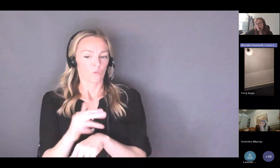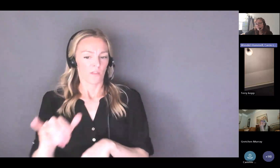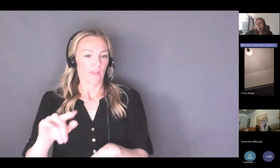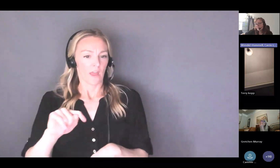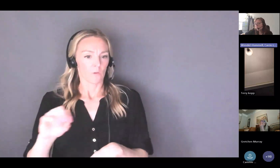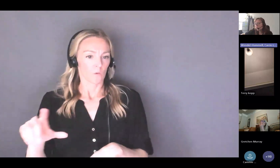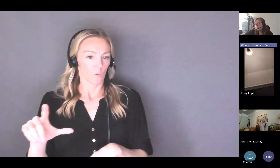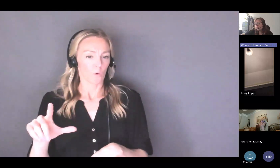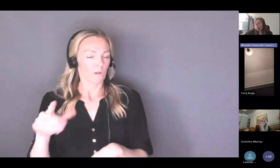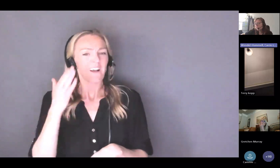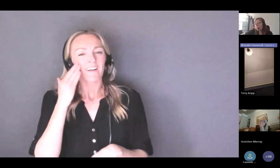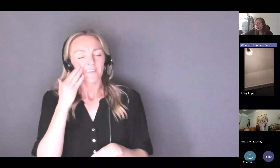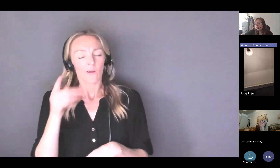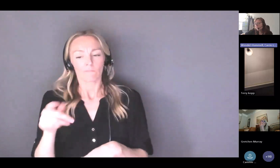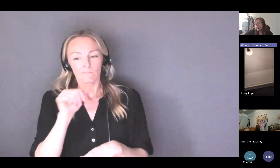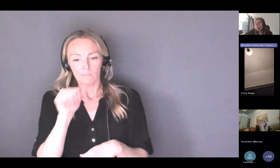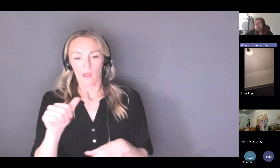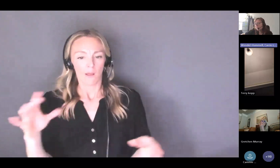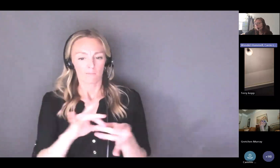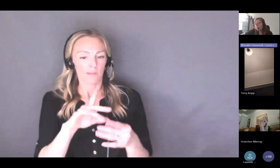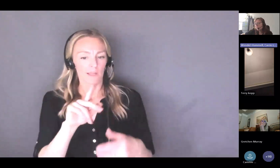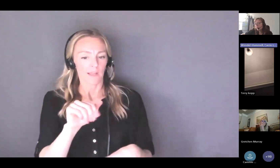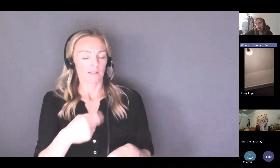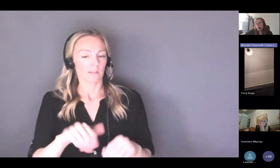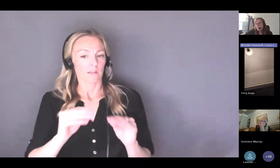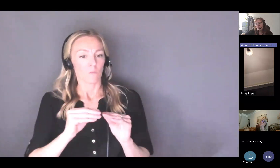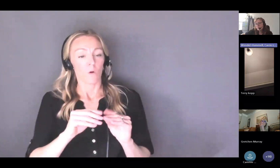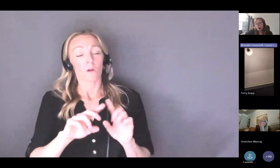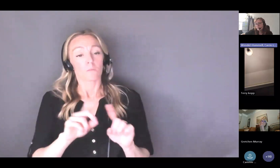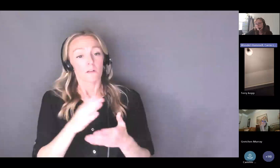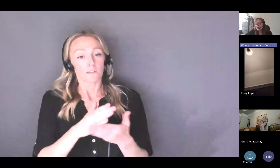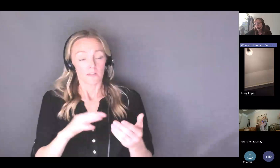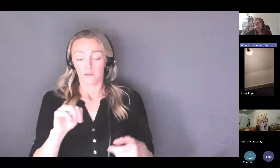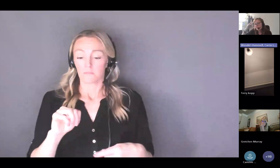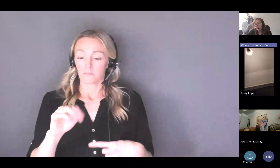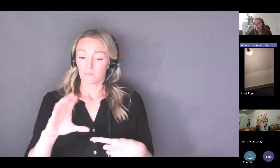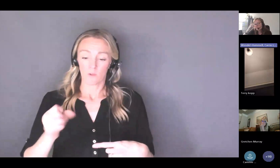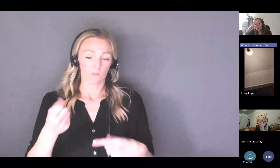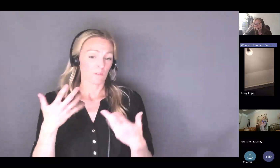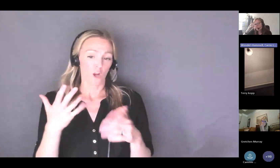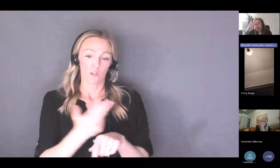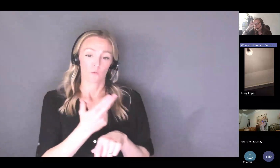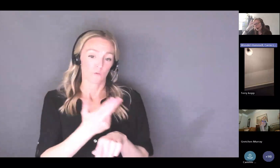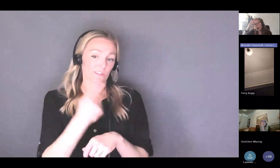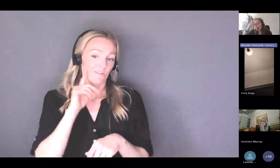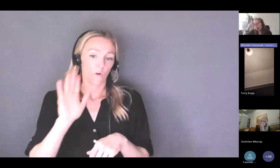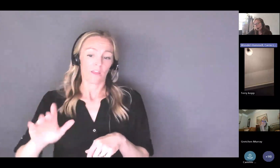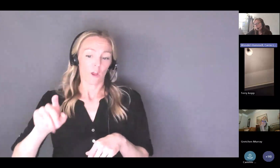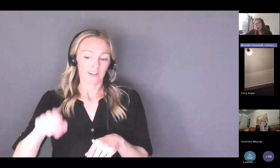with Kansas anymore, but that's just to say that some MCOs are already using this for their needs assessments.